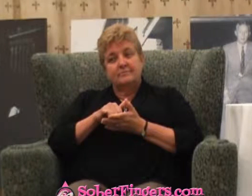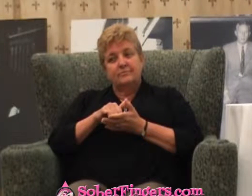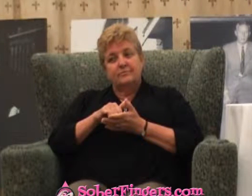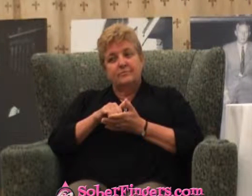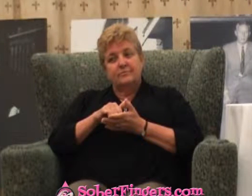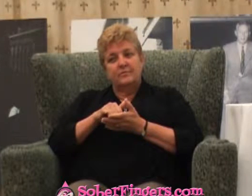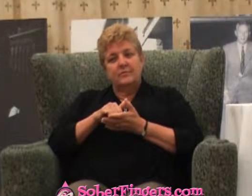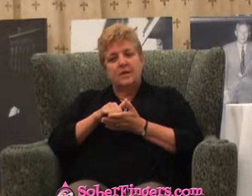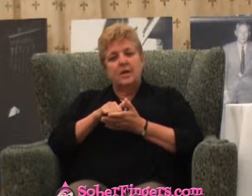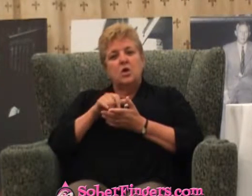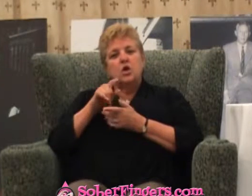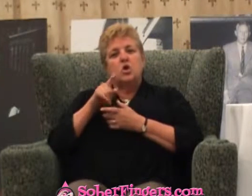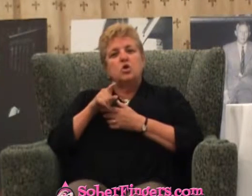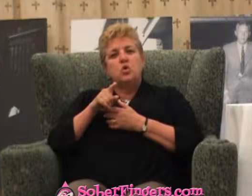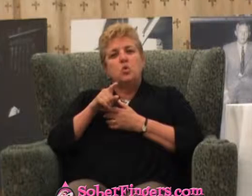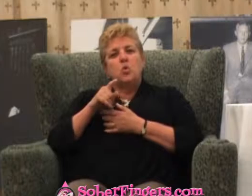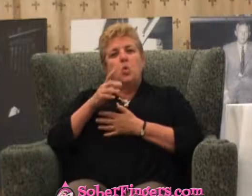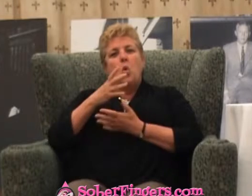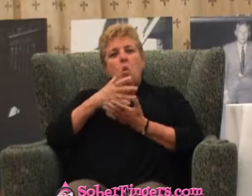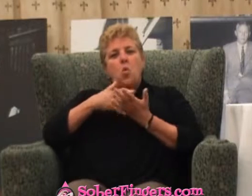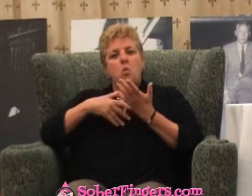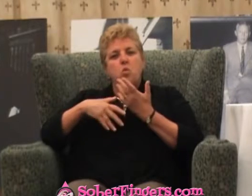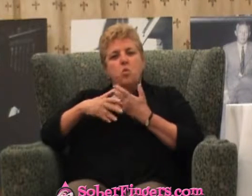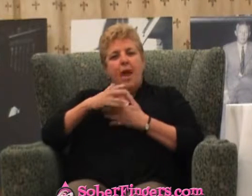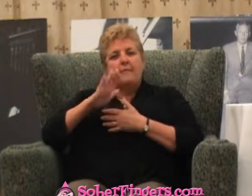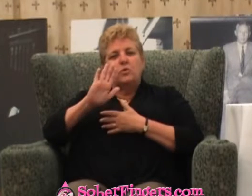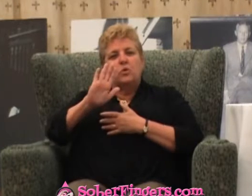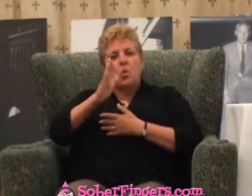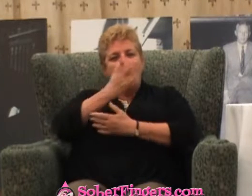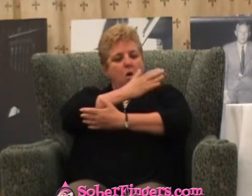You wrapped your arms around me.